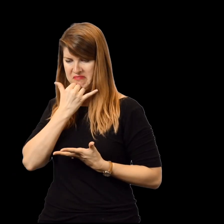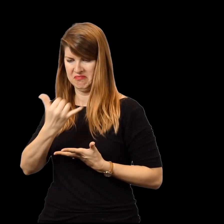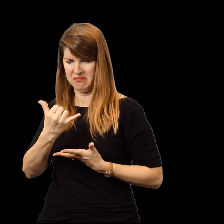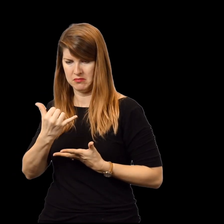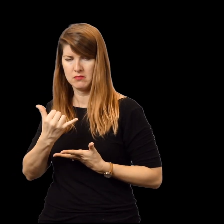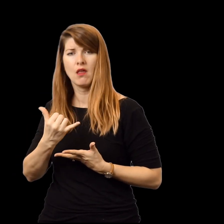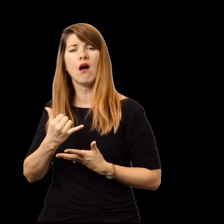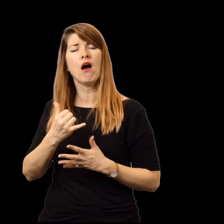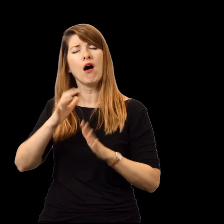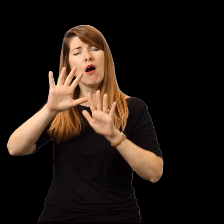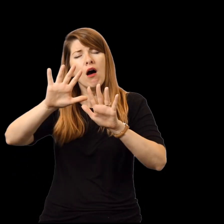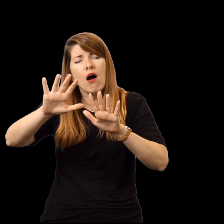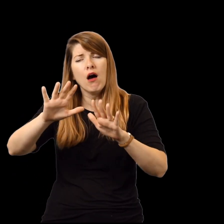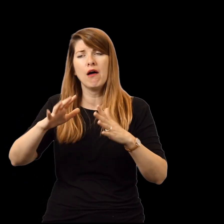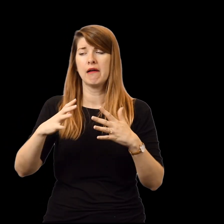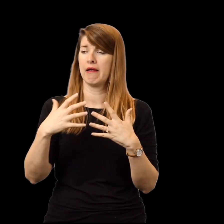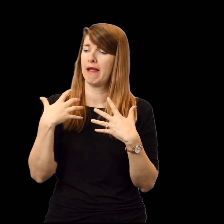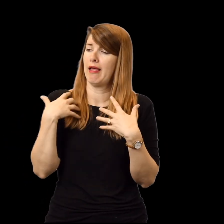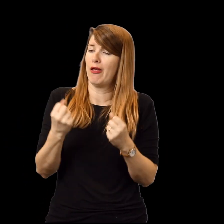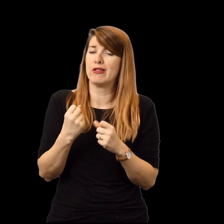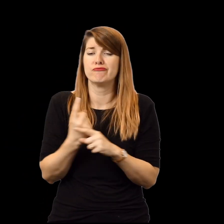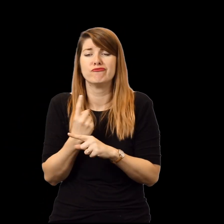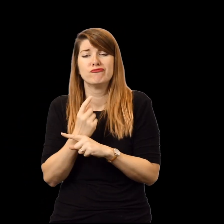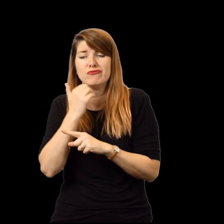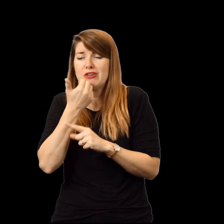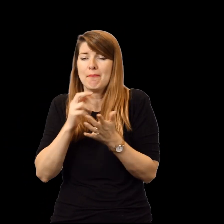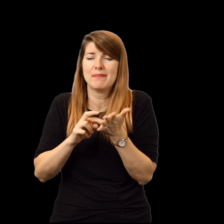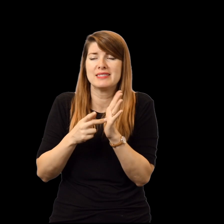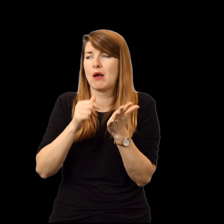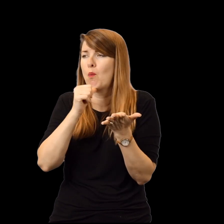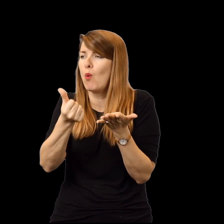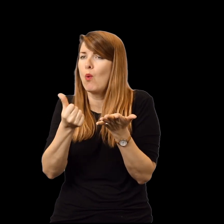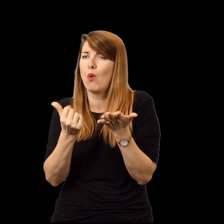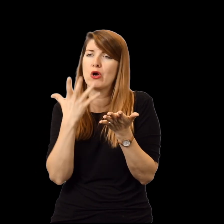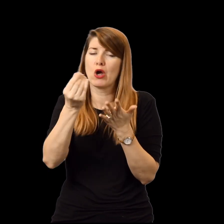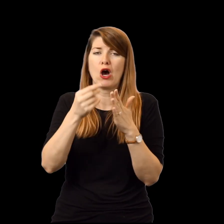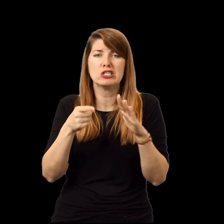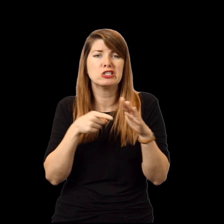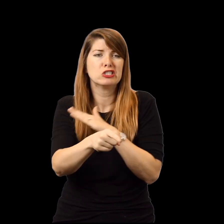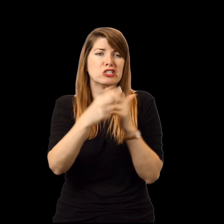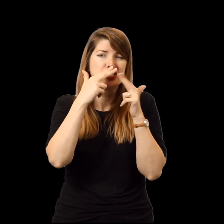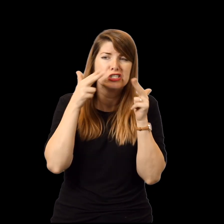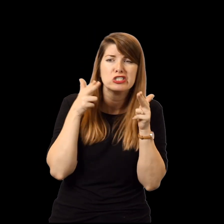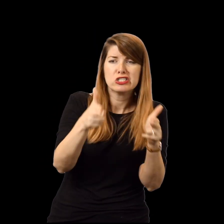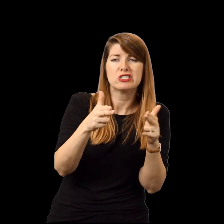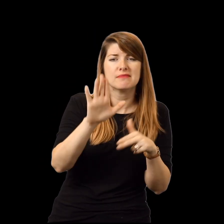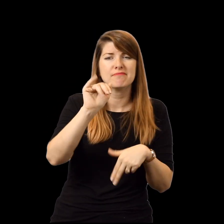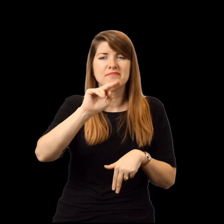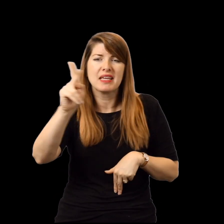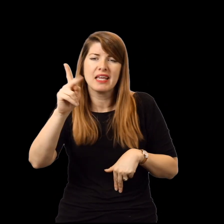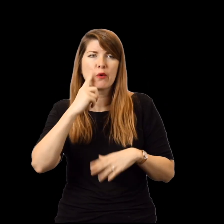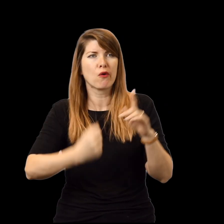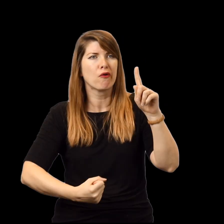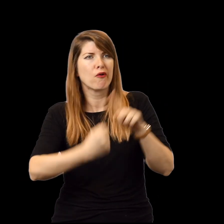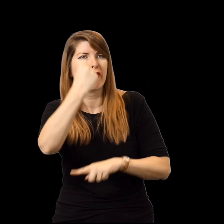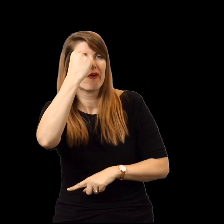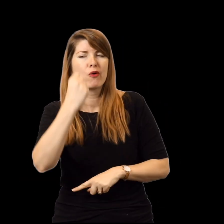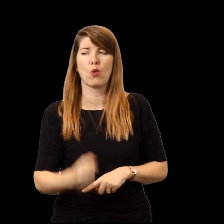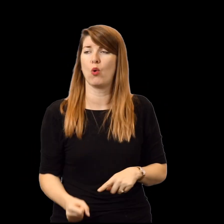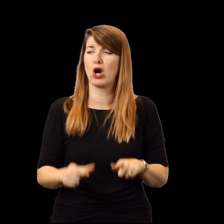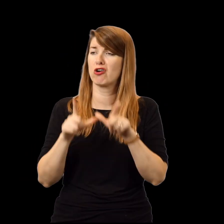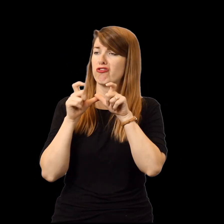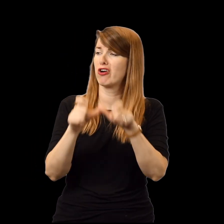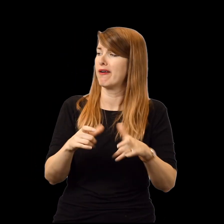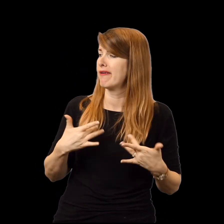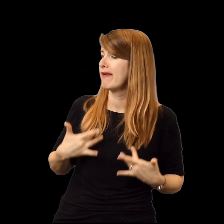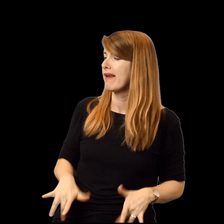wrong. There's a degree of healthy shame. Healthy shame prevents us from going and robbing a bank or punching someone